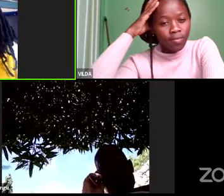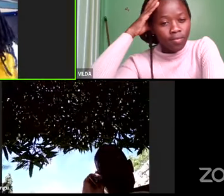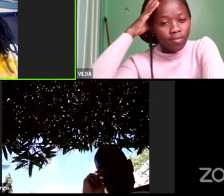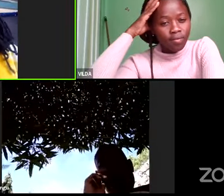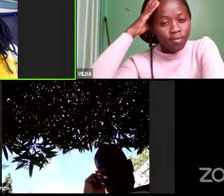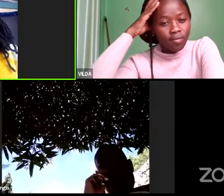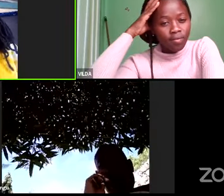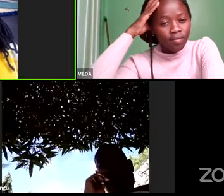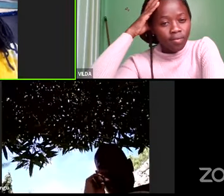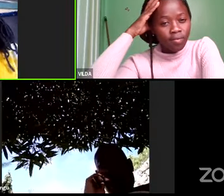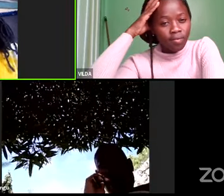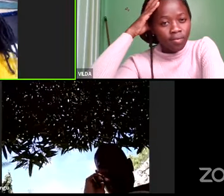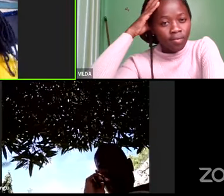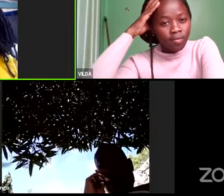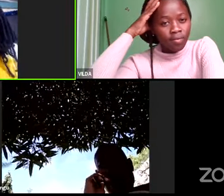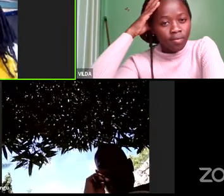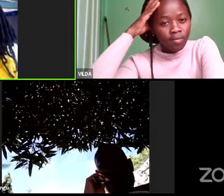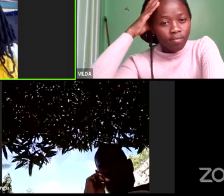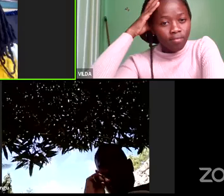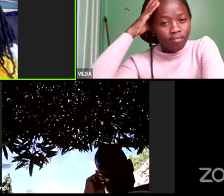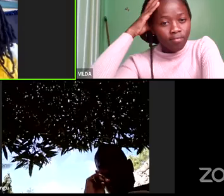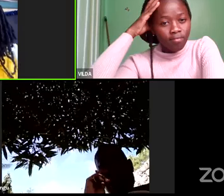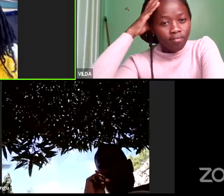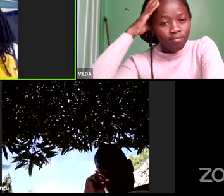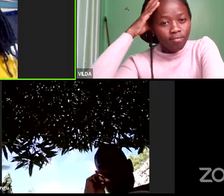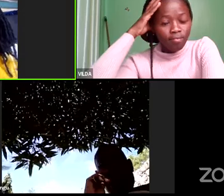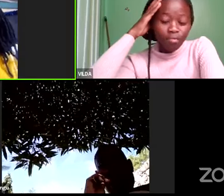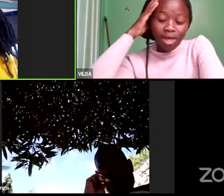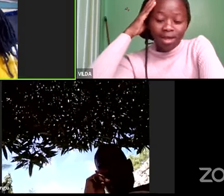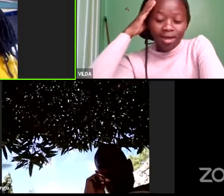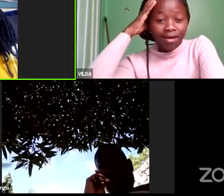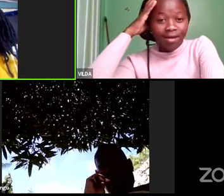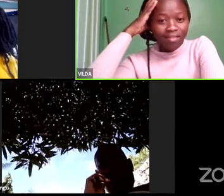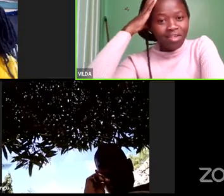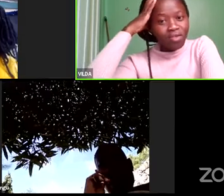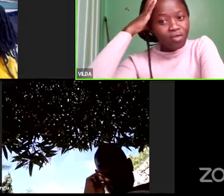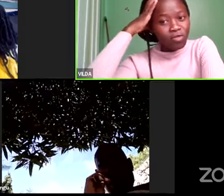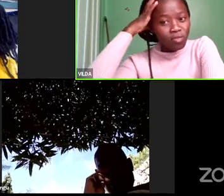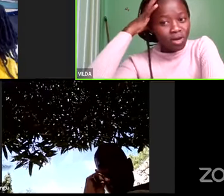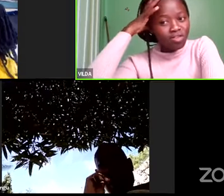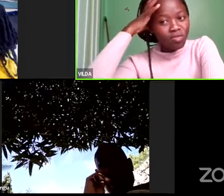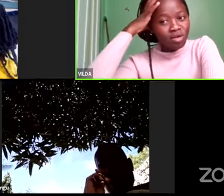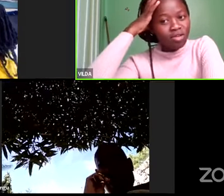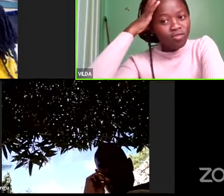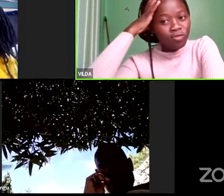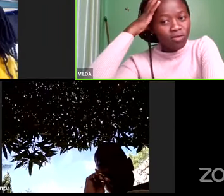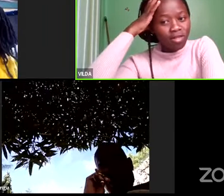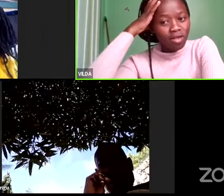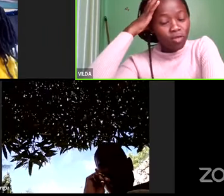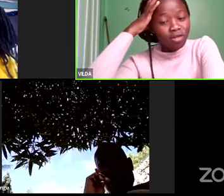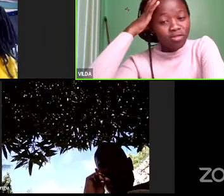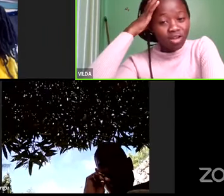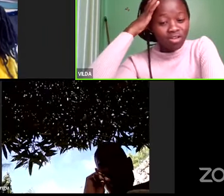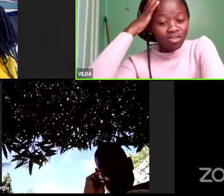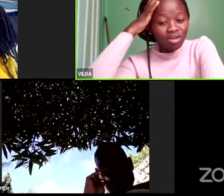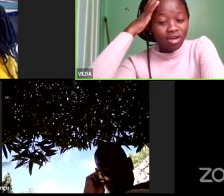with disability. Thank you. Thank you so much, Maureen, for the wonderful